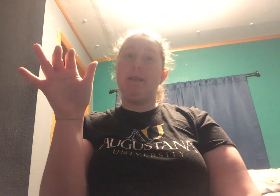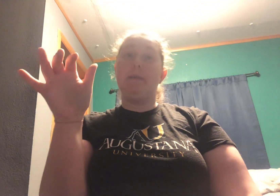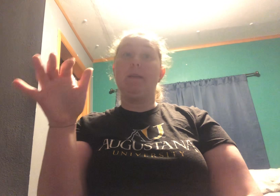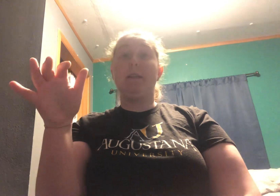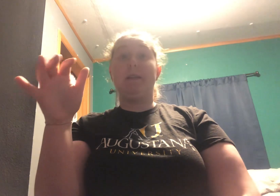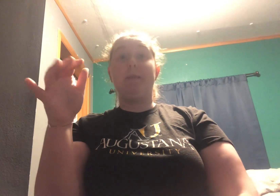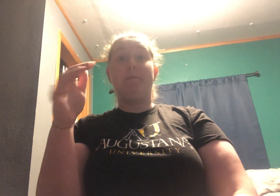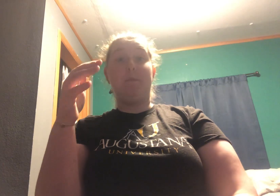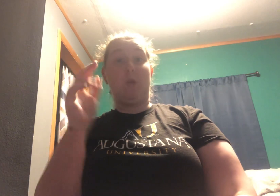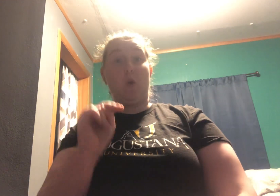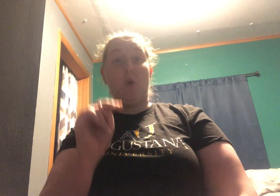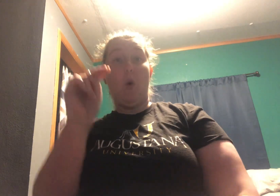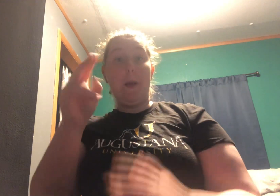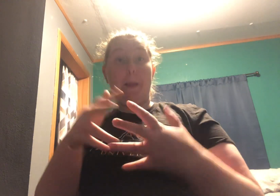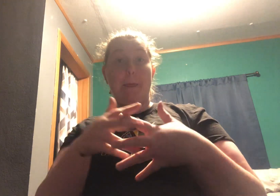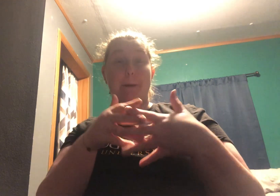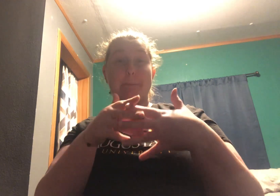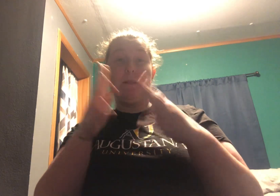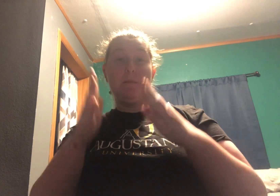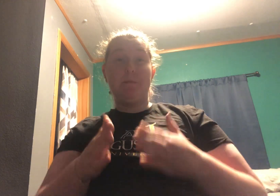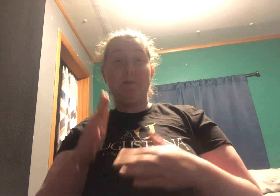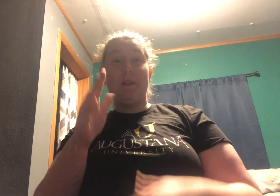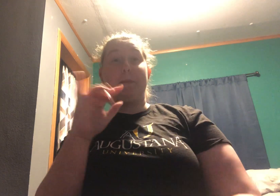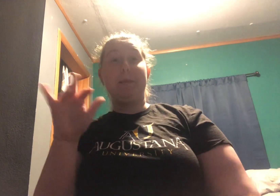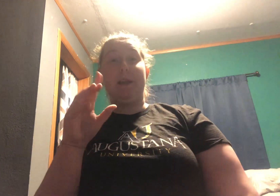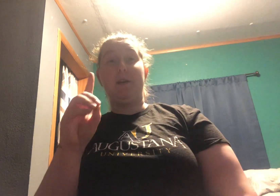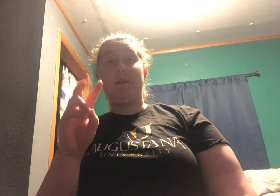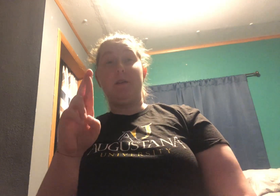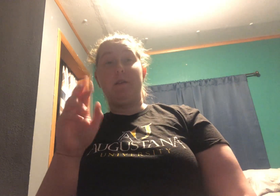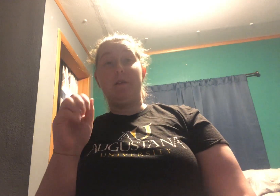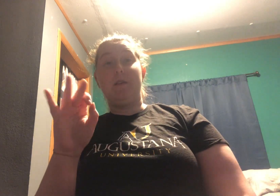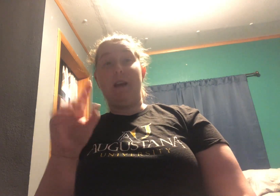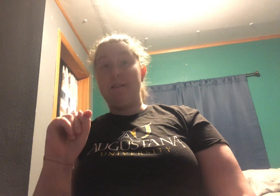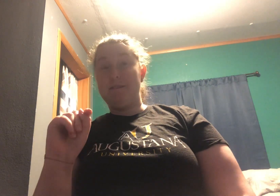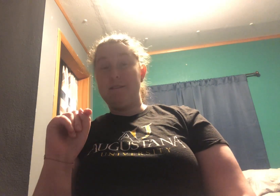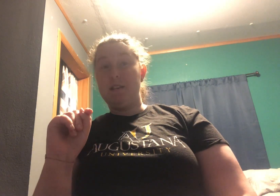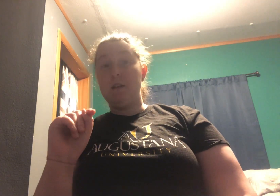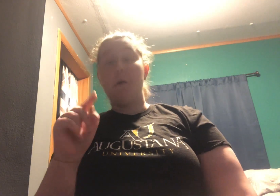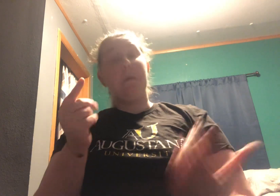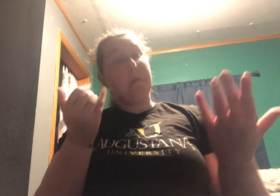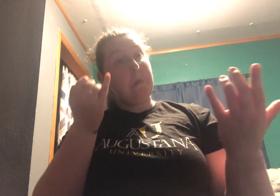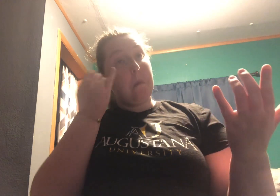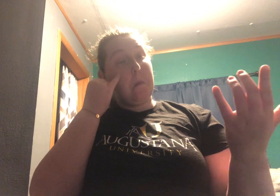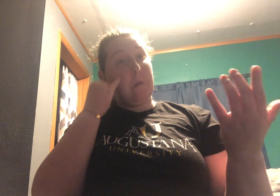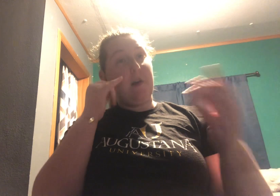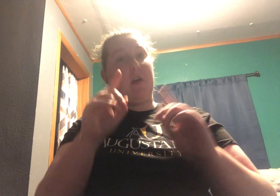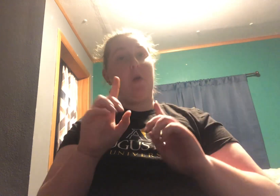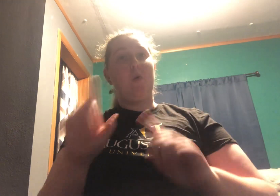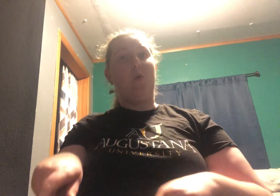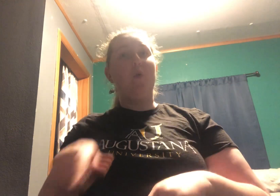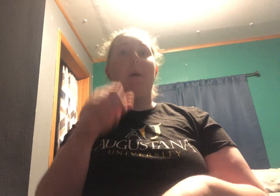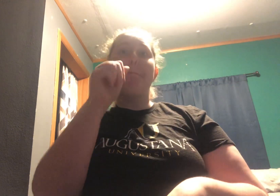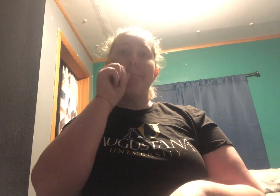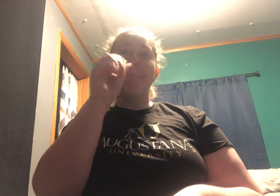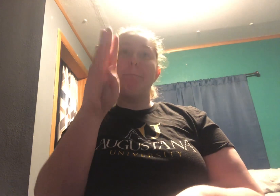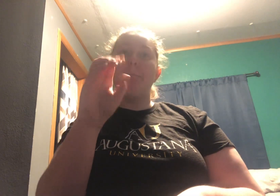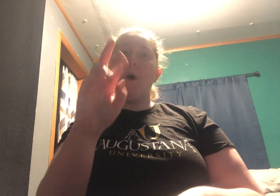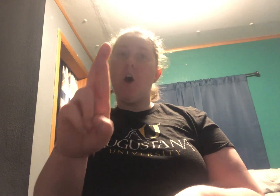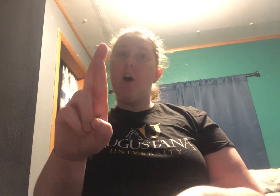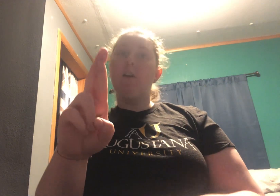North American way to spell it is this. So if you go to a bar, right here in like Canada and the U.S., we